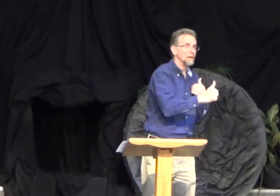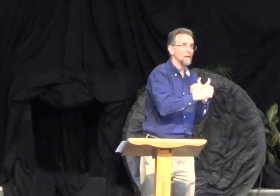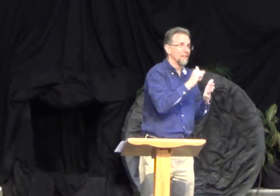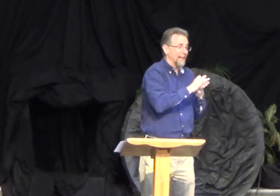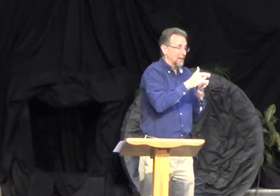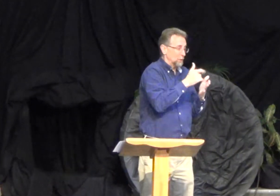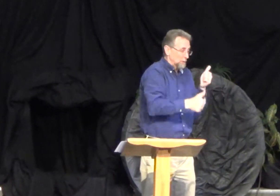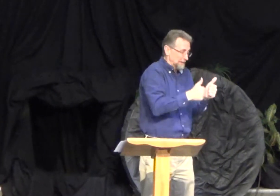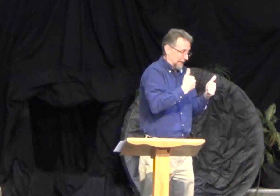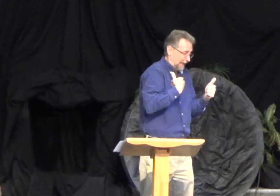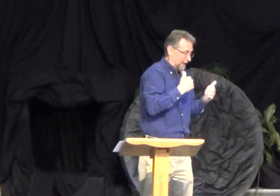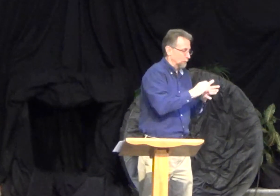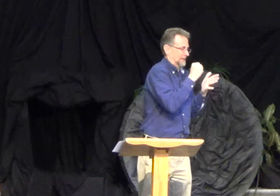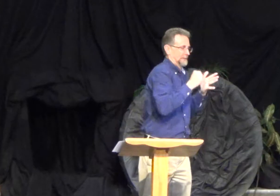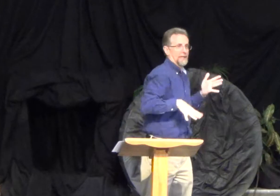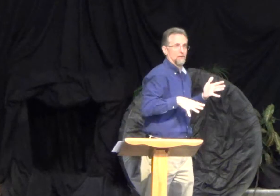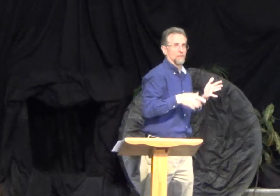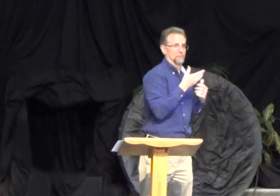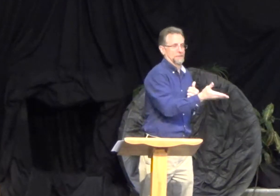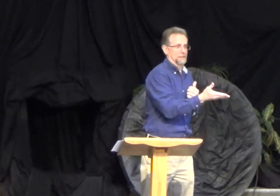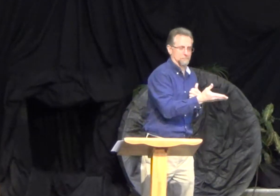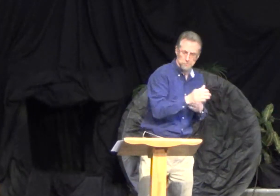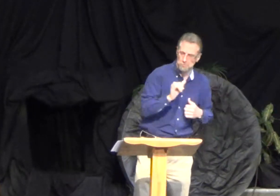not, what they have will be taken.